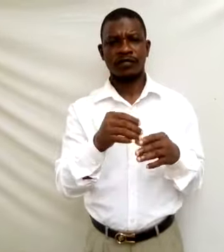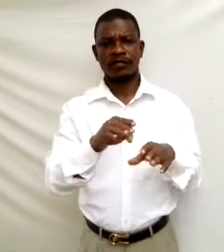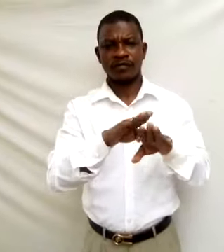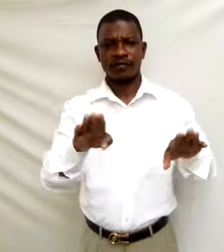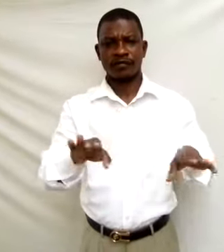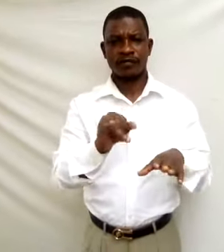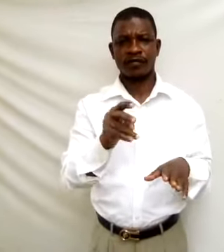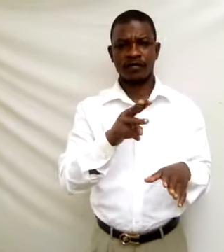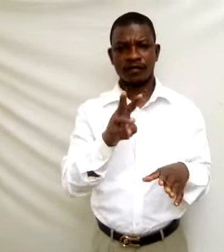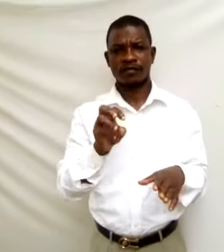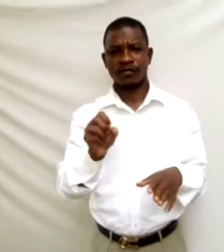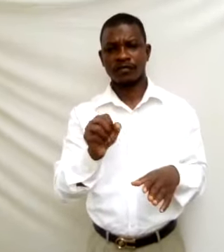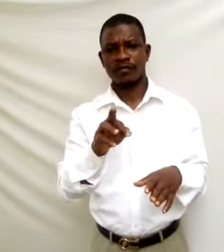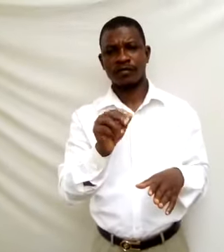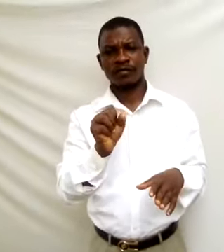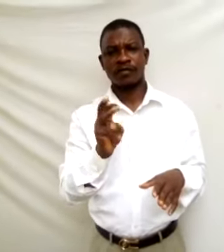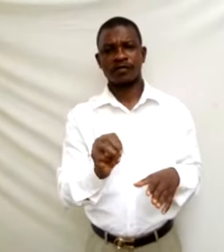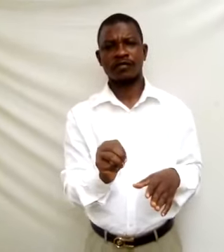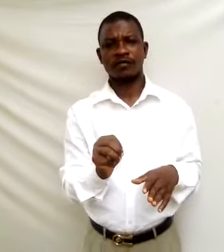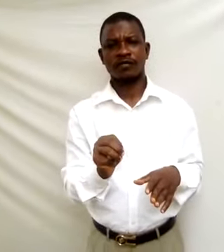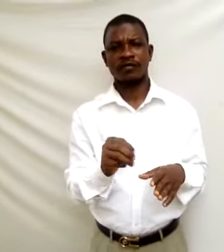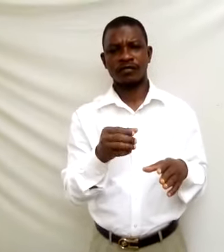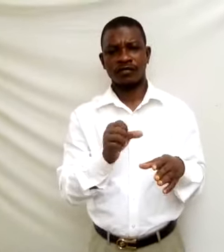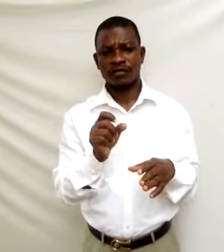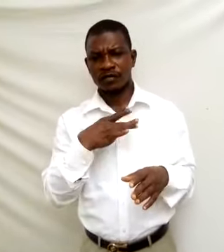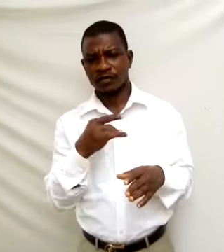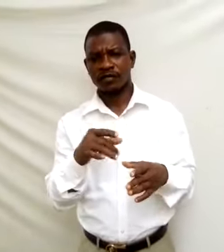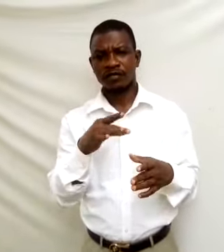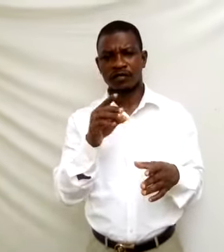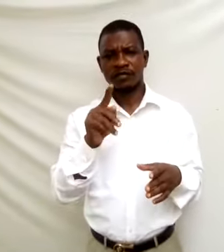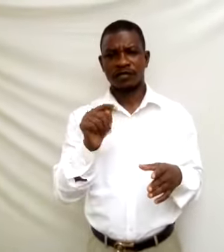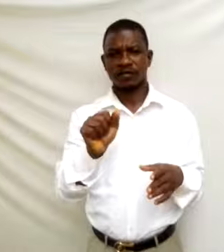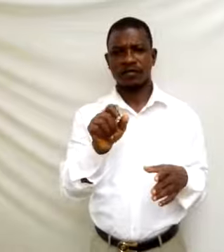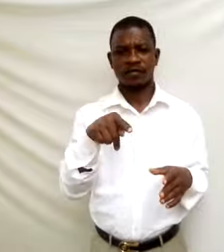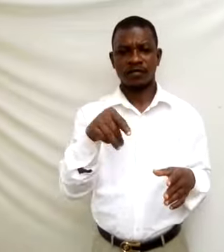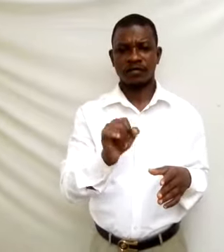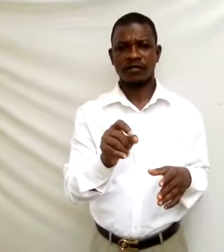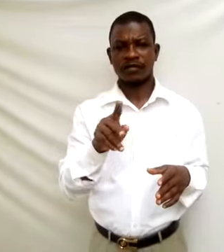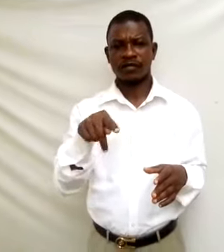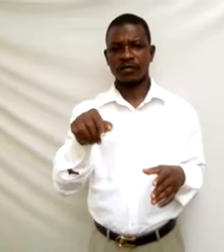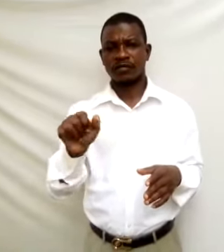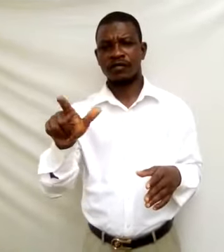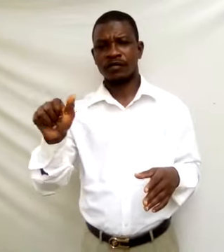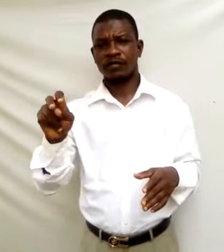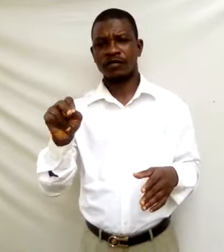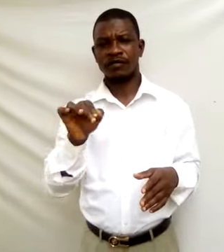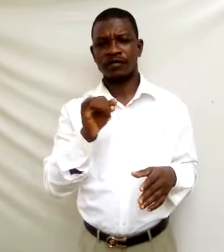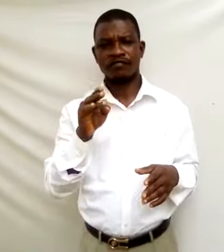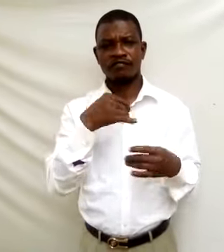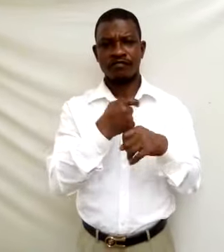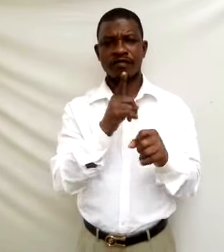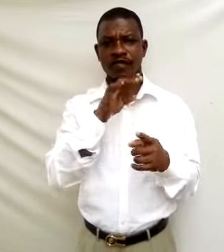flat worms such as tapeworm planaria make use of simple